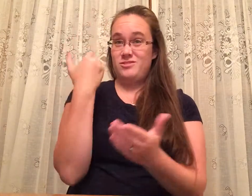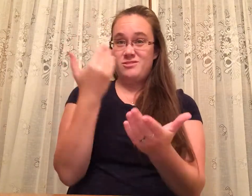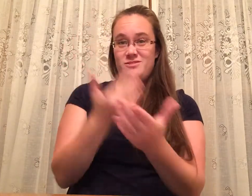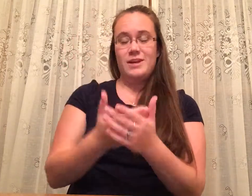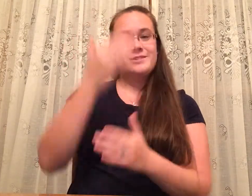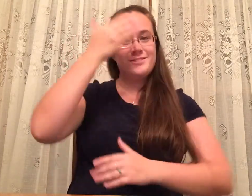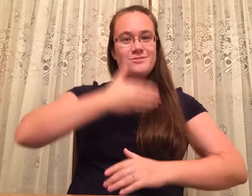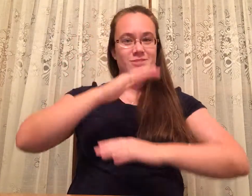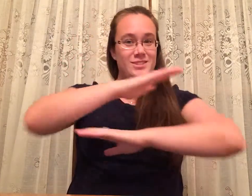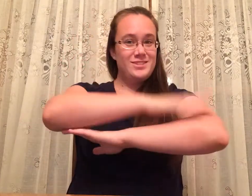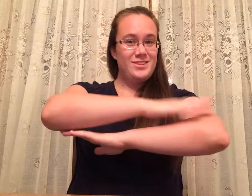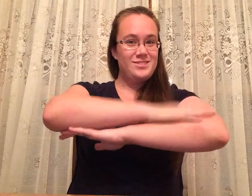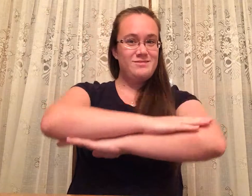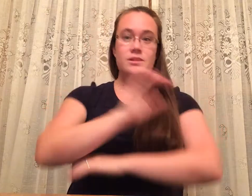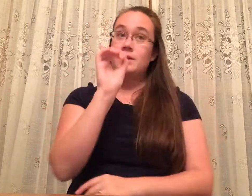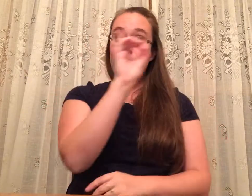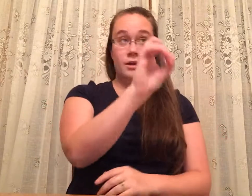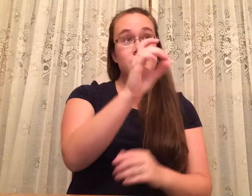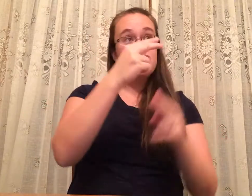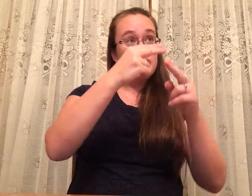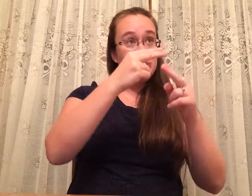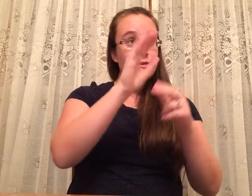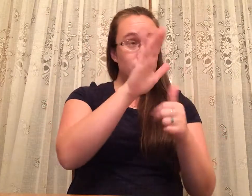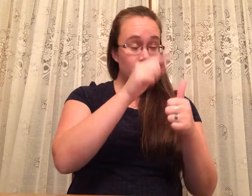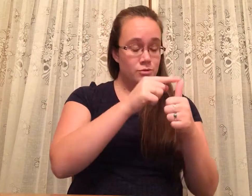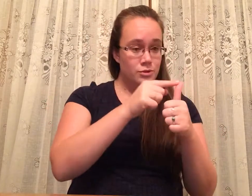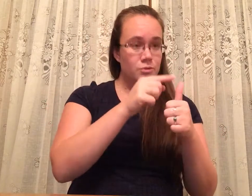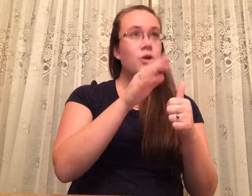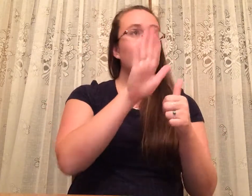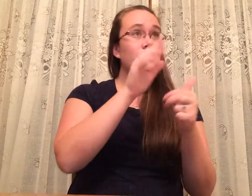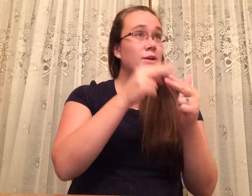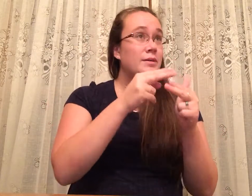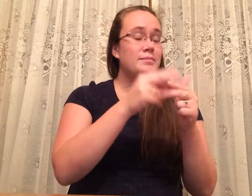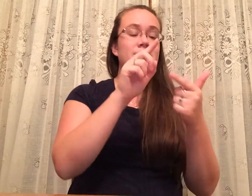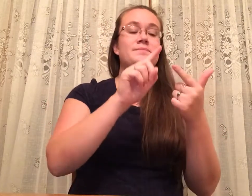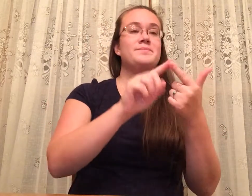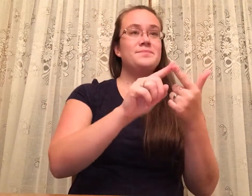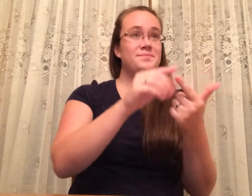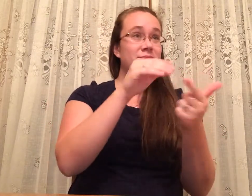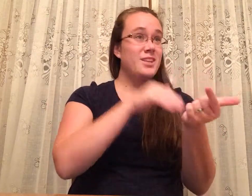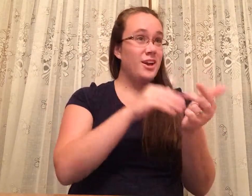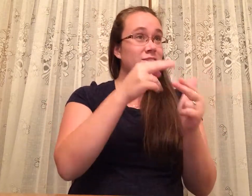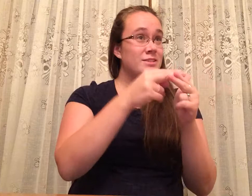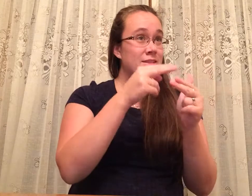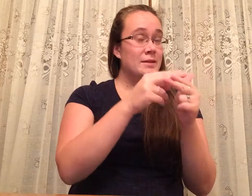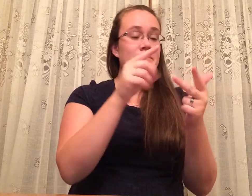your name, which doctor you are seeing, and what procedure you are having done, and basic information like your address, phone